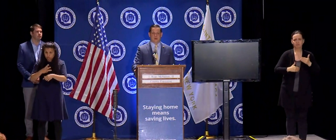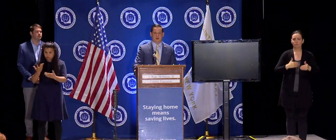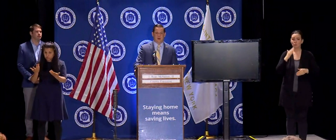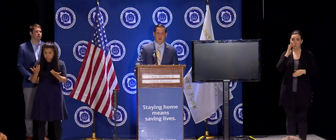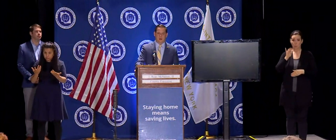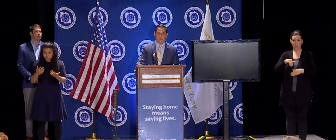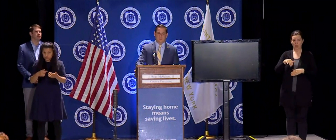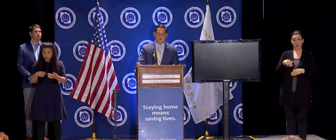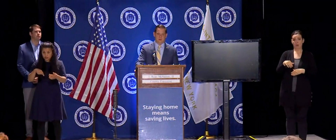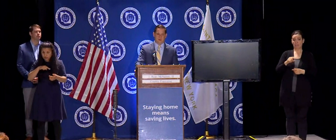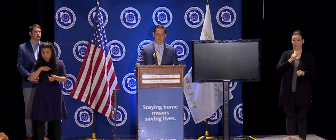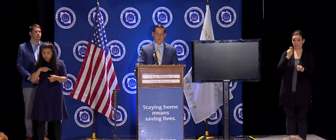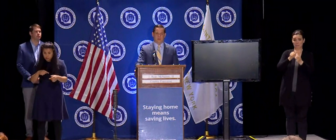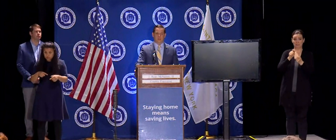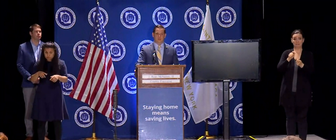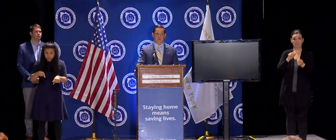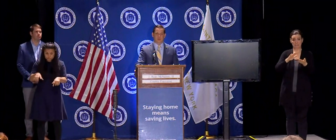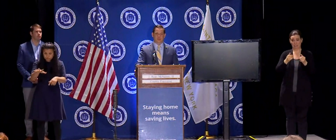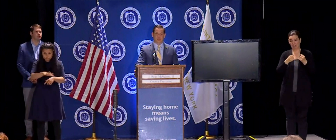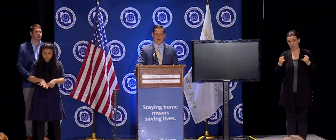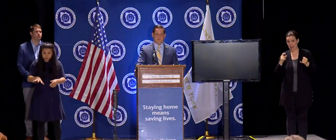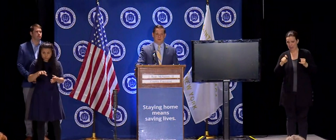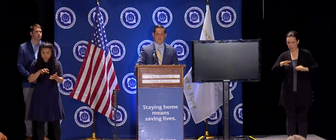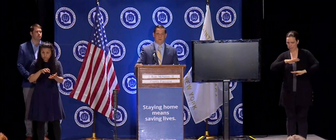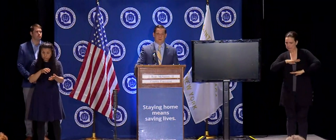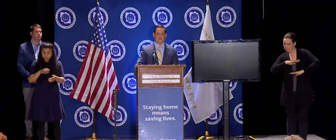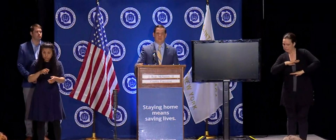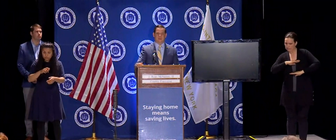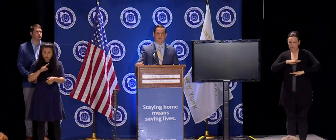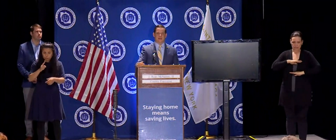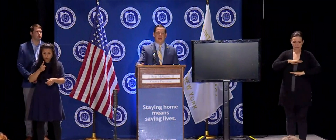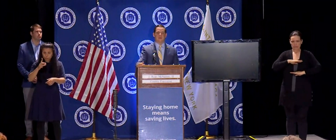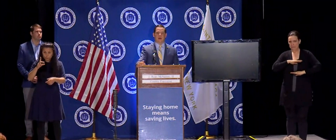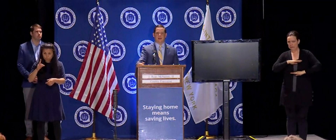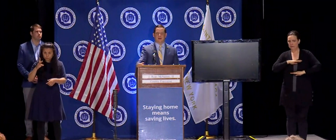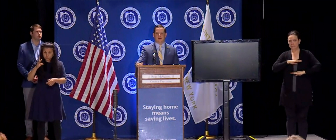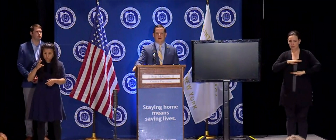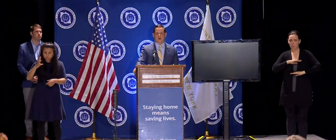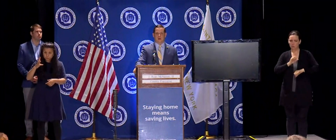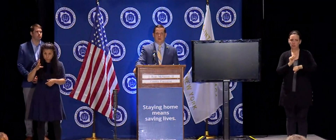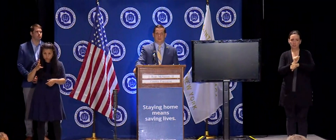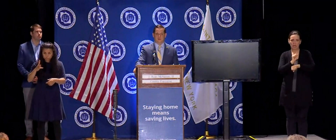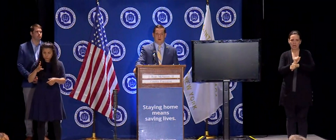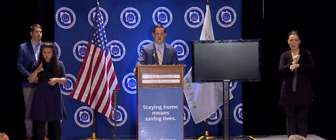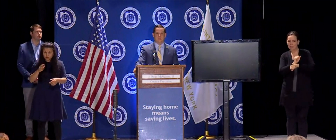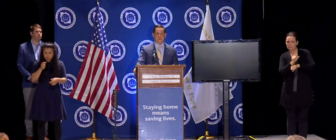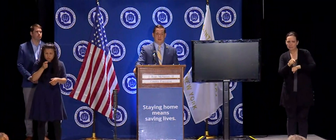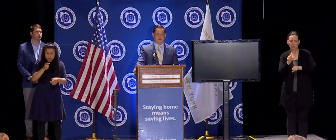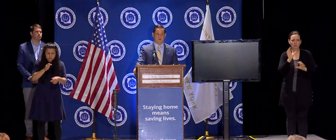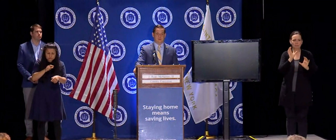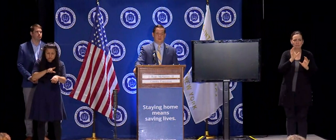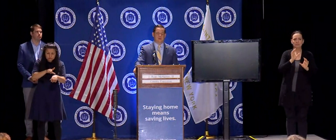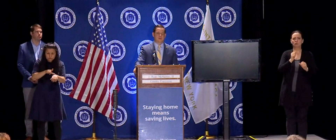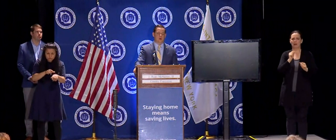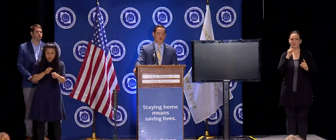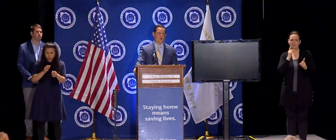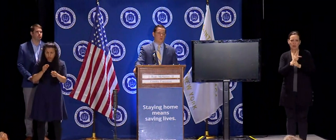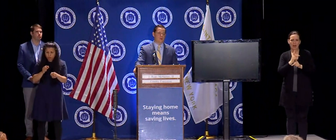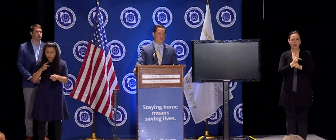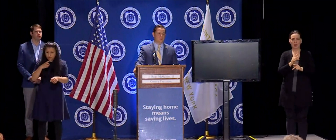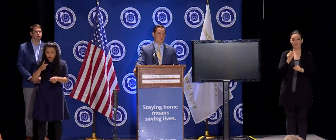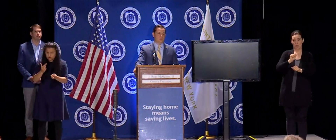meet so they could do their job to meet the timeline of Amazon.